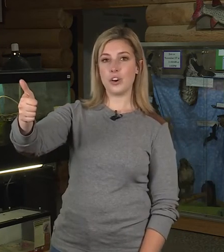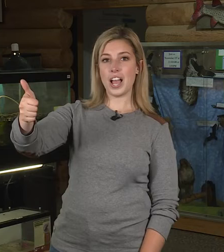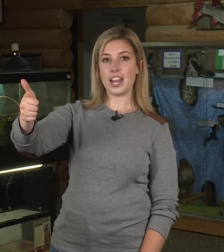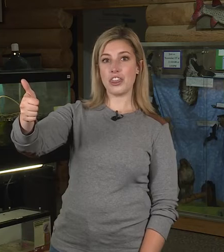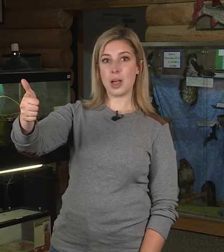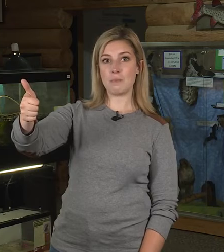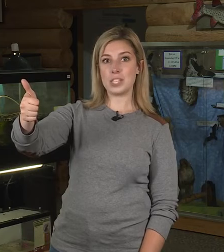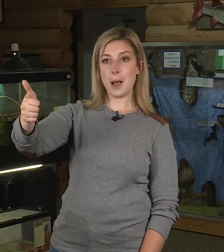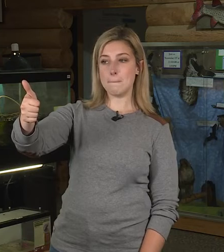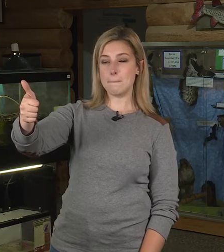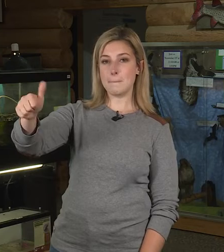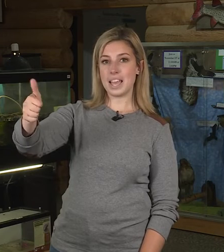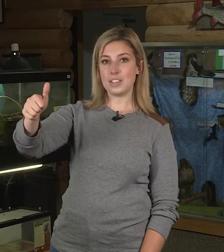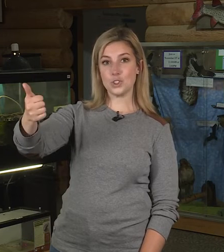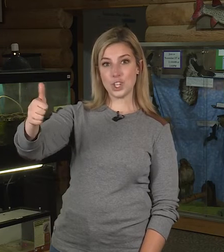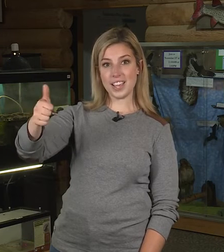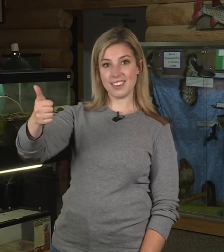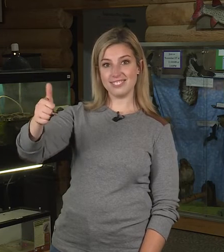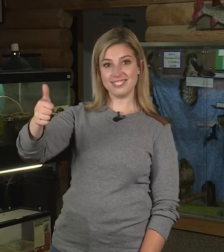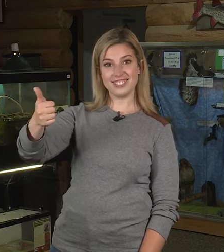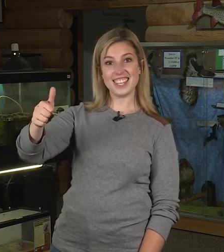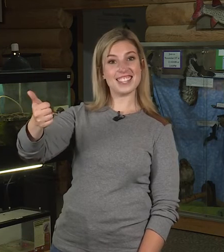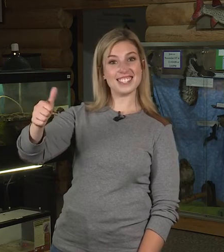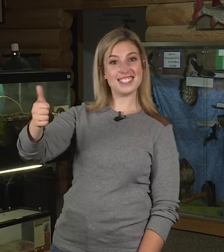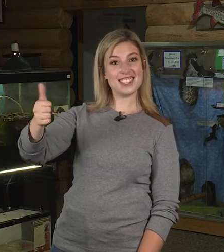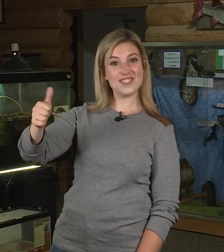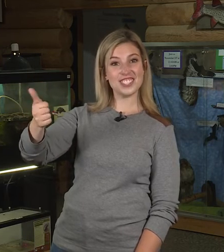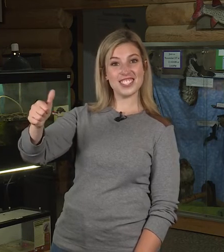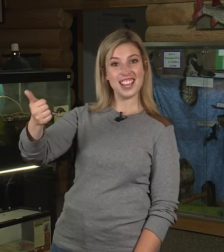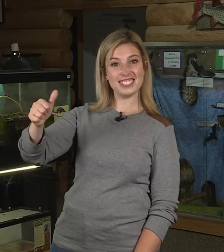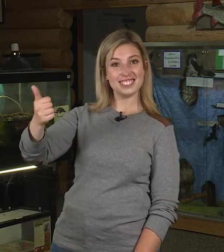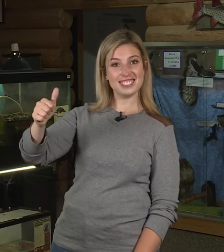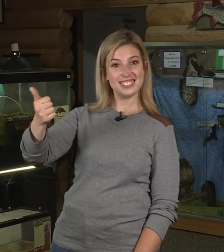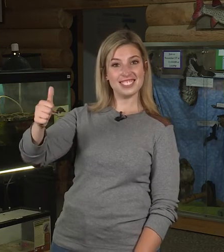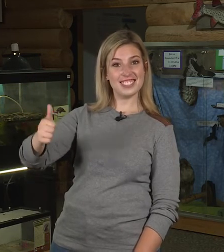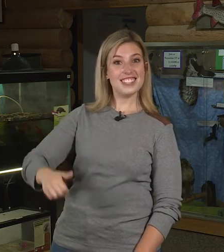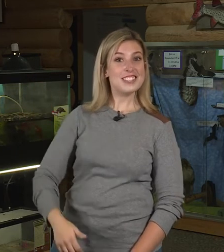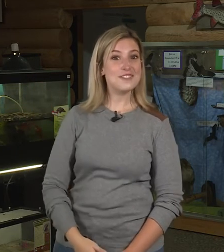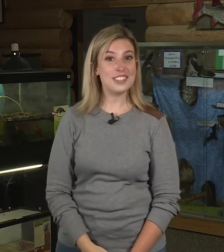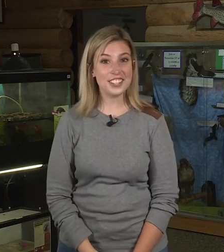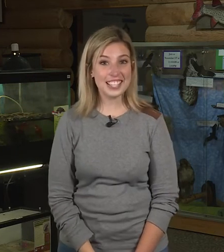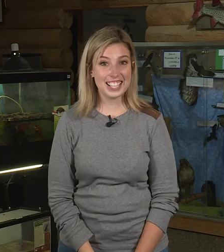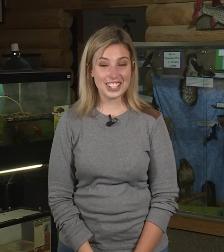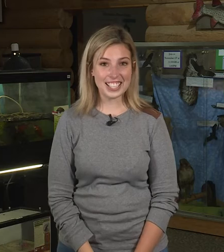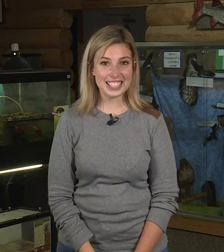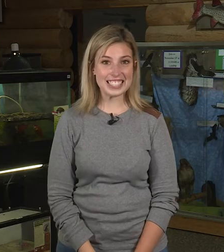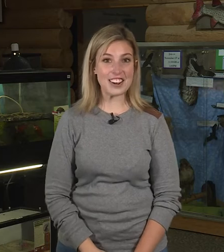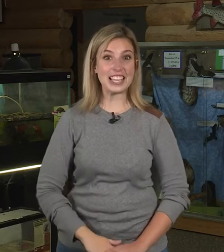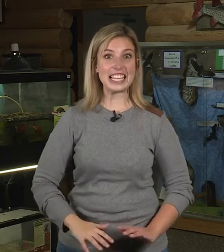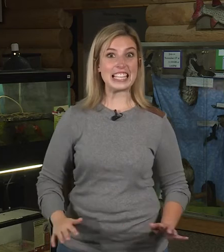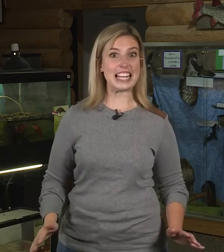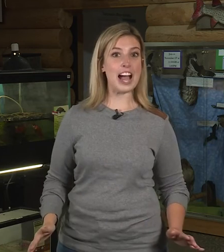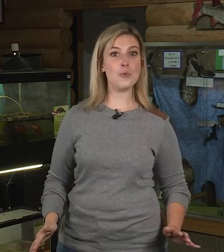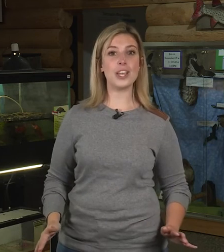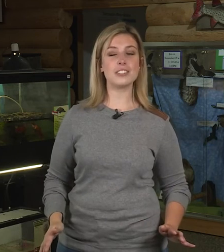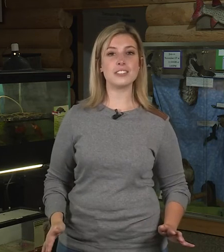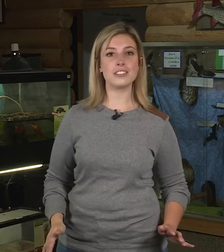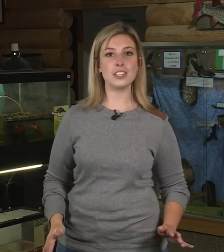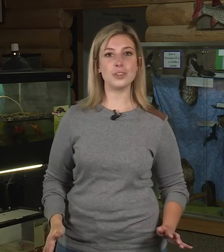ahead and thumbs up and shake it. And this is the number 10. Very good. Now I cannot wait to see you